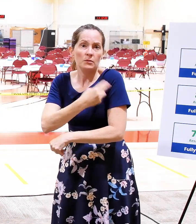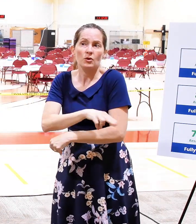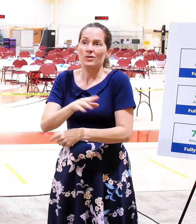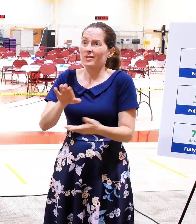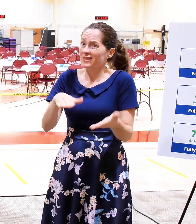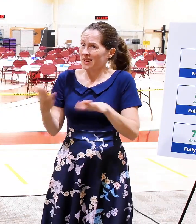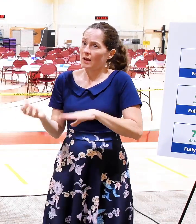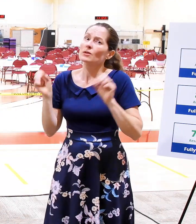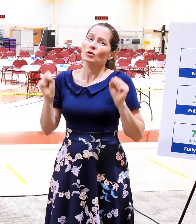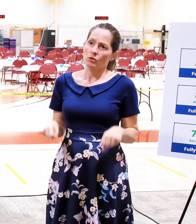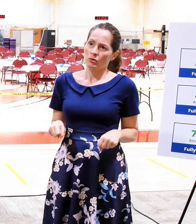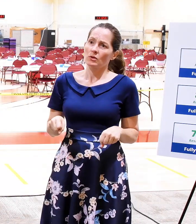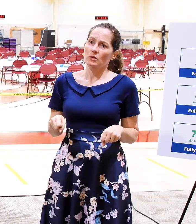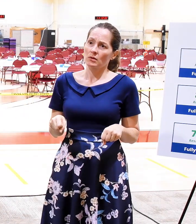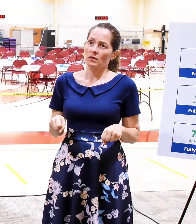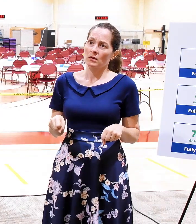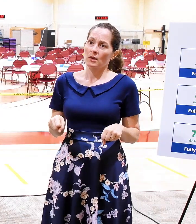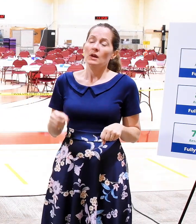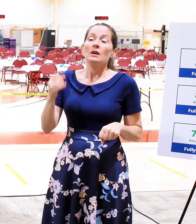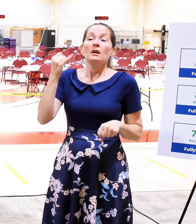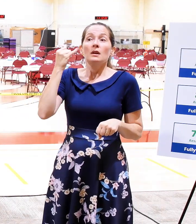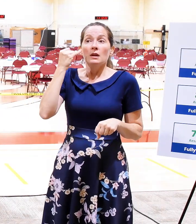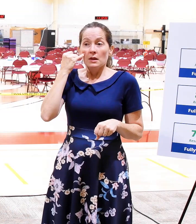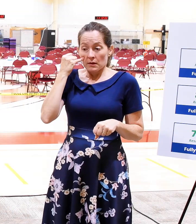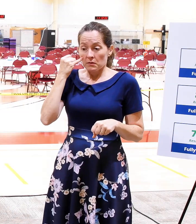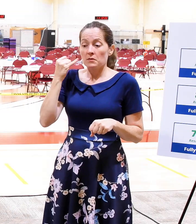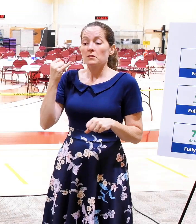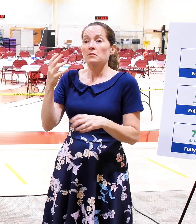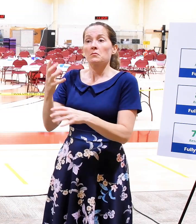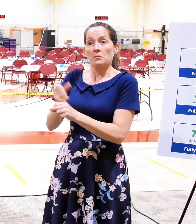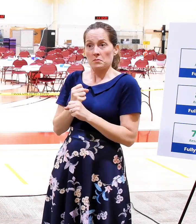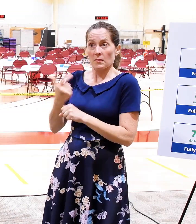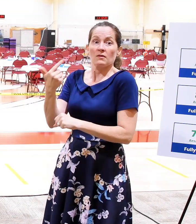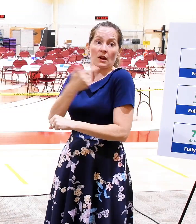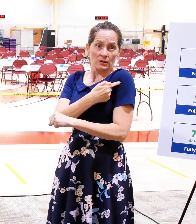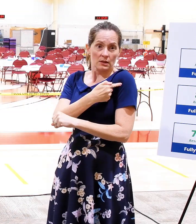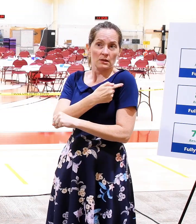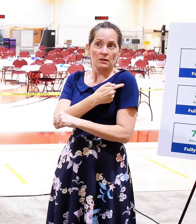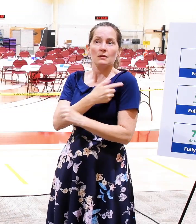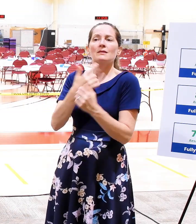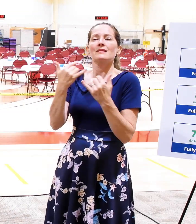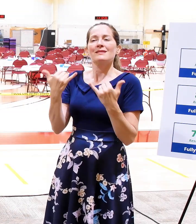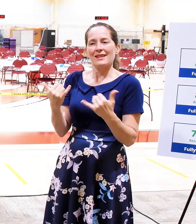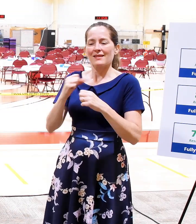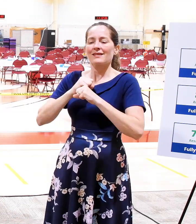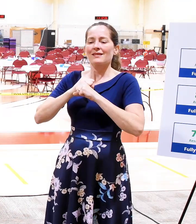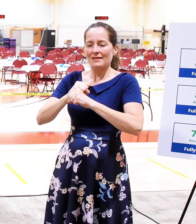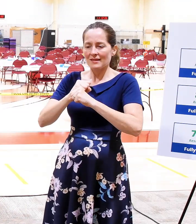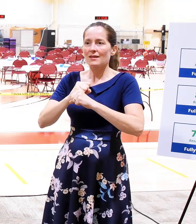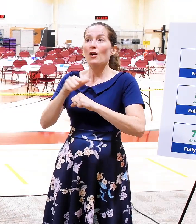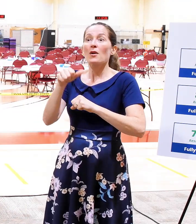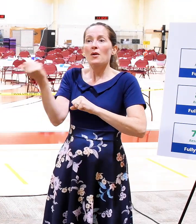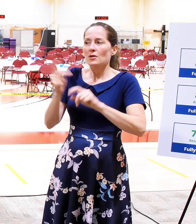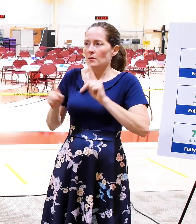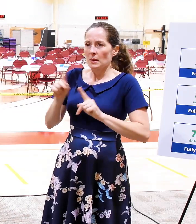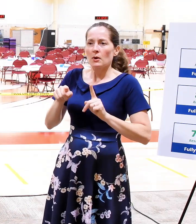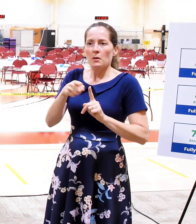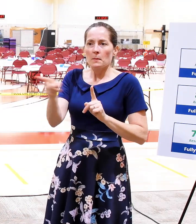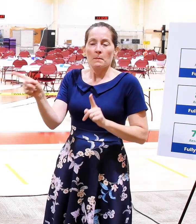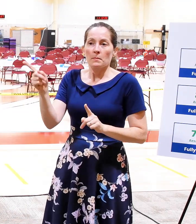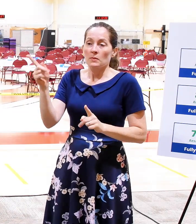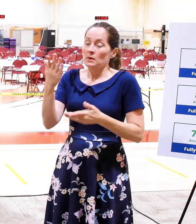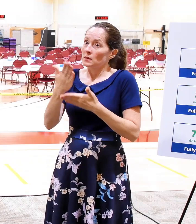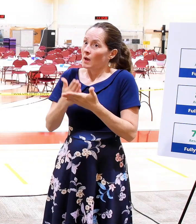Becoming vaccinated also protects those in the community who are either unable to receive vaccine because of medical